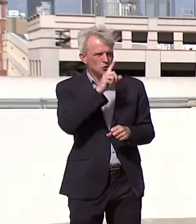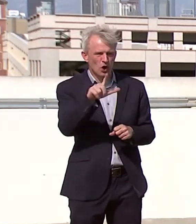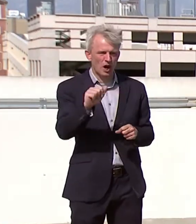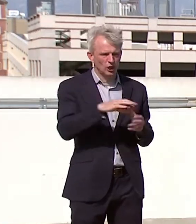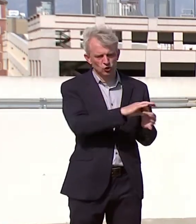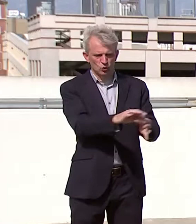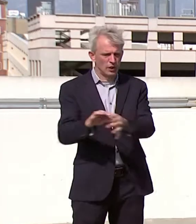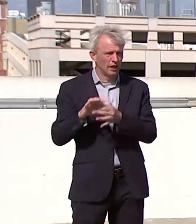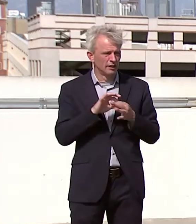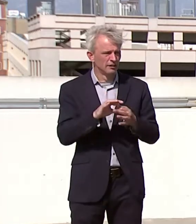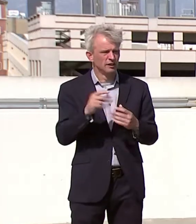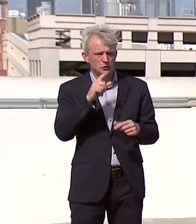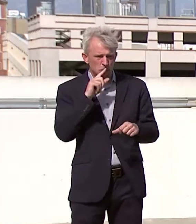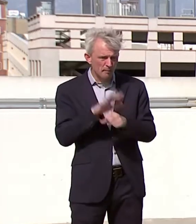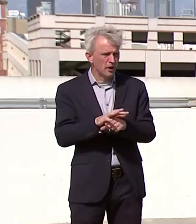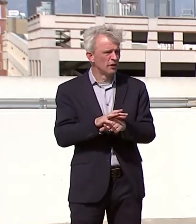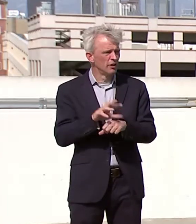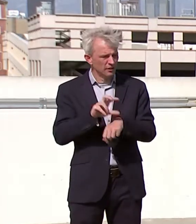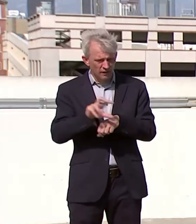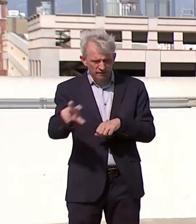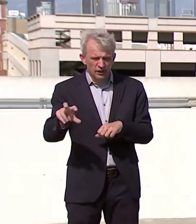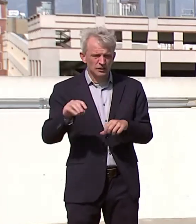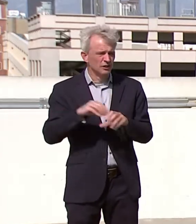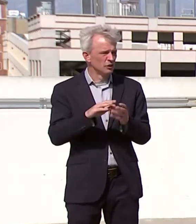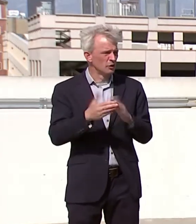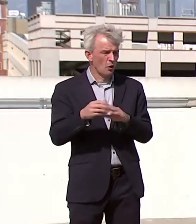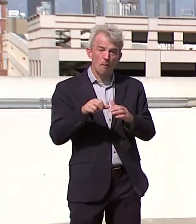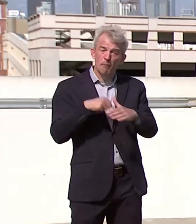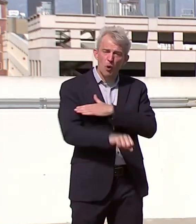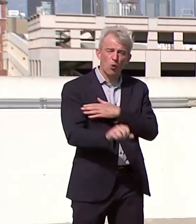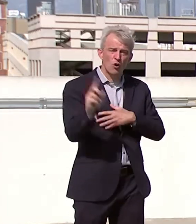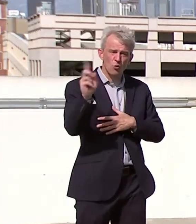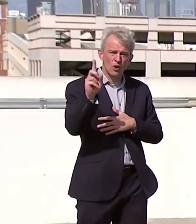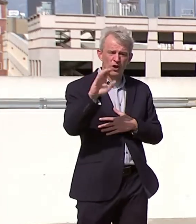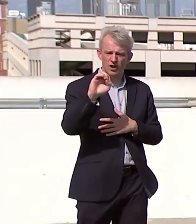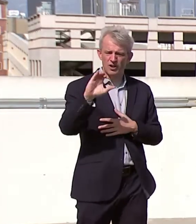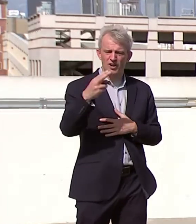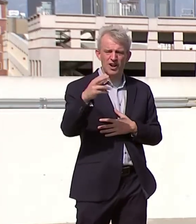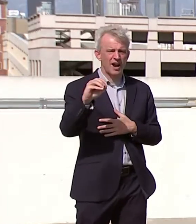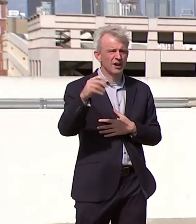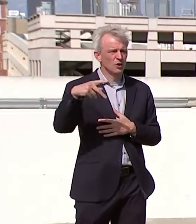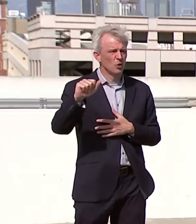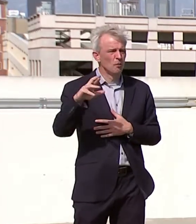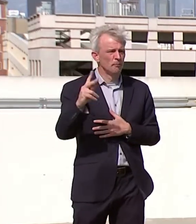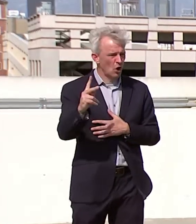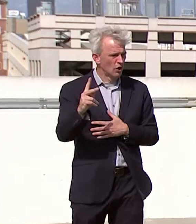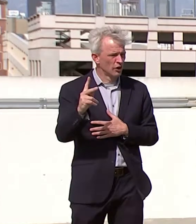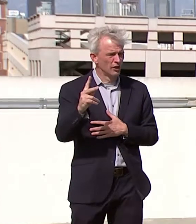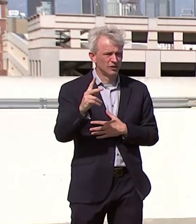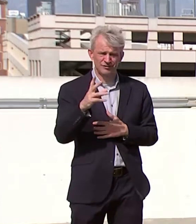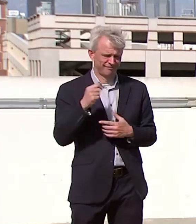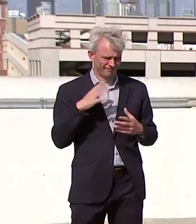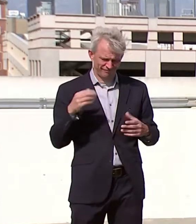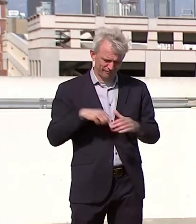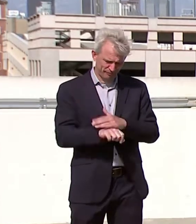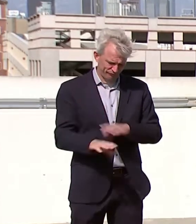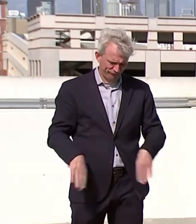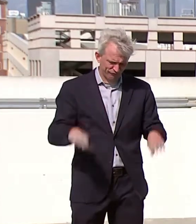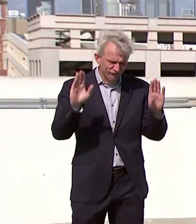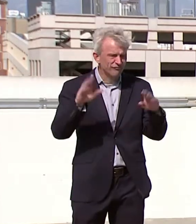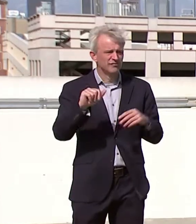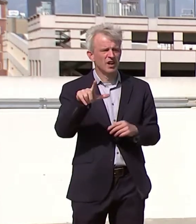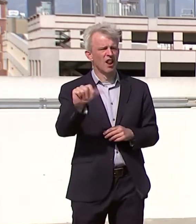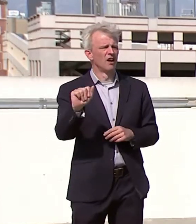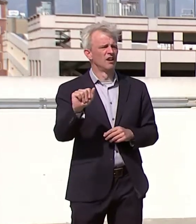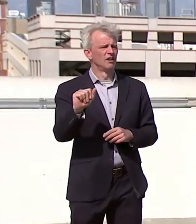investor in the community. Born in Echo Park, which my family has called home as well, an Angeleno through and through, a